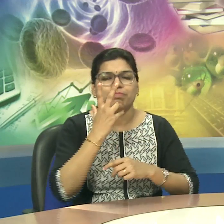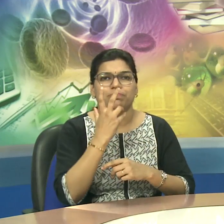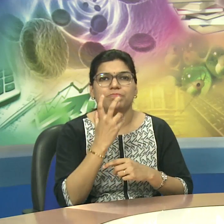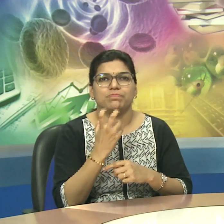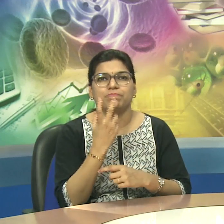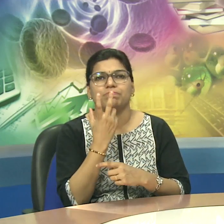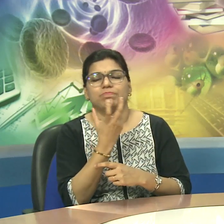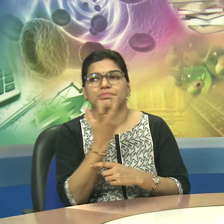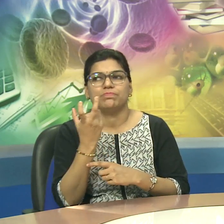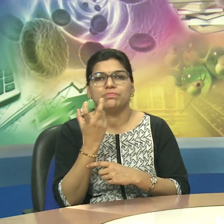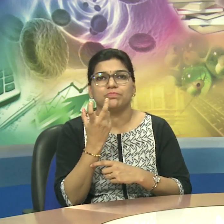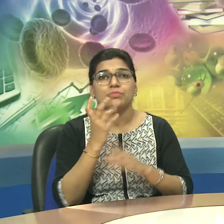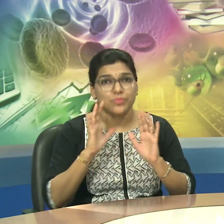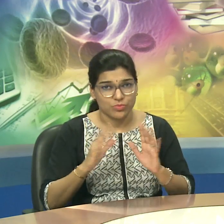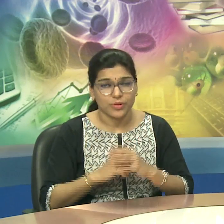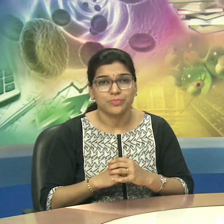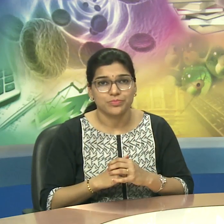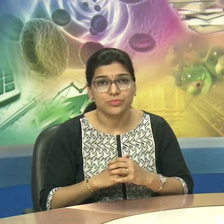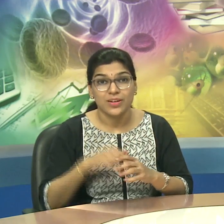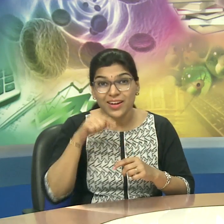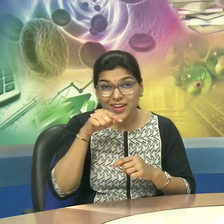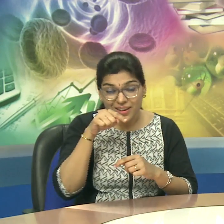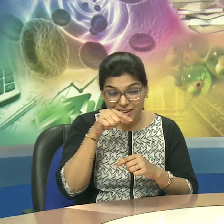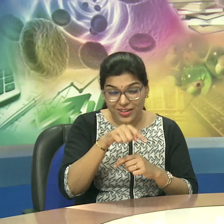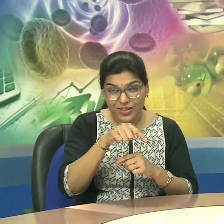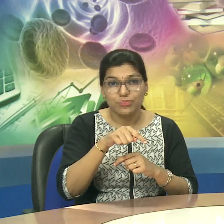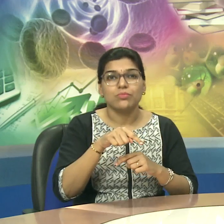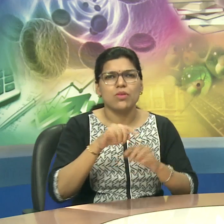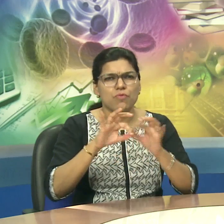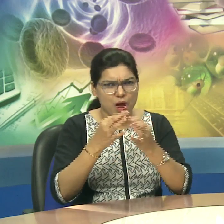everyone from its ornamental cage at